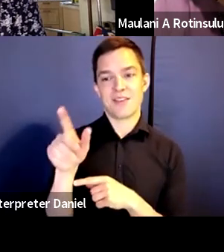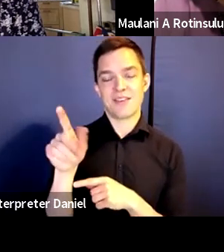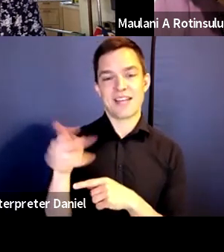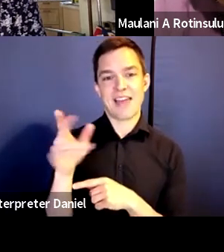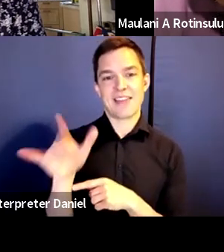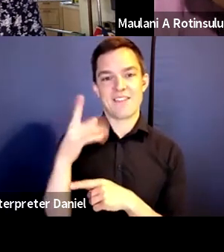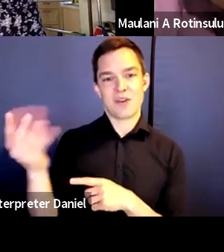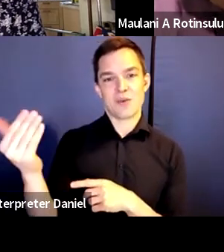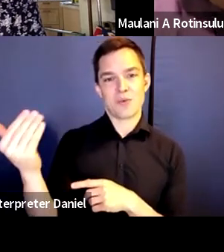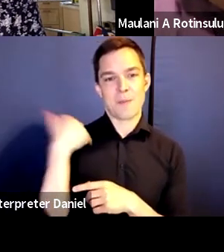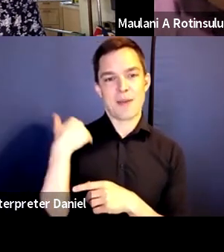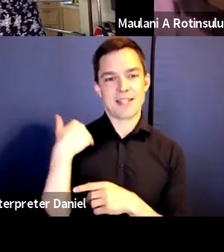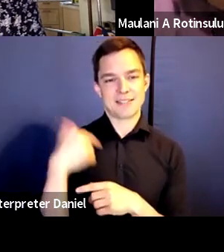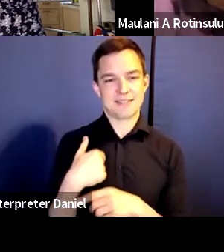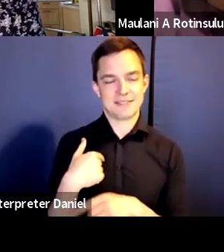me, our